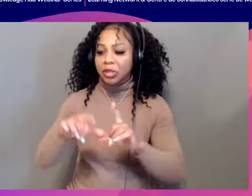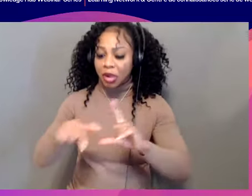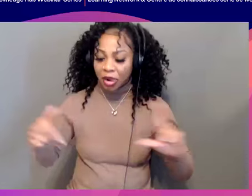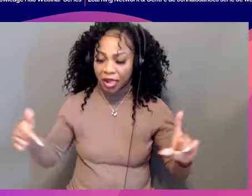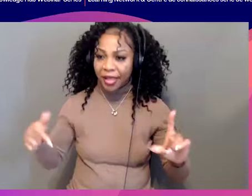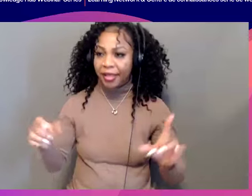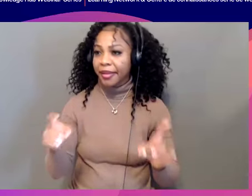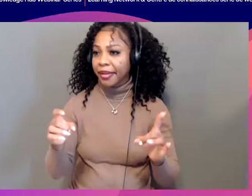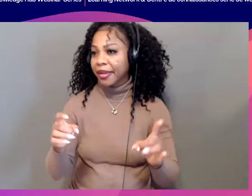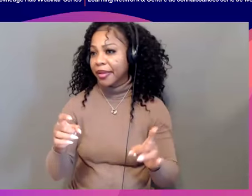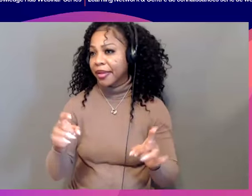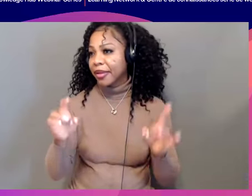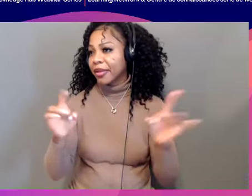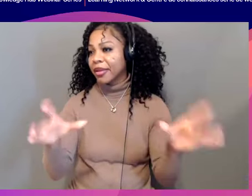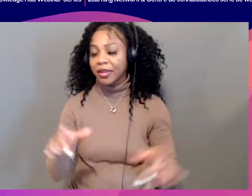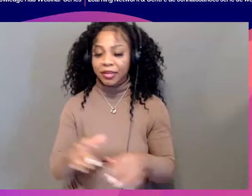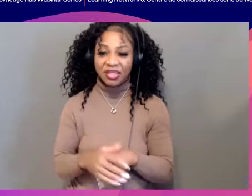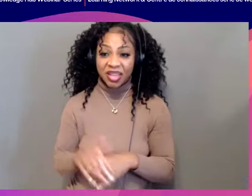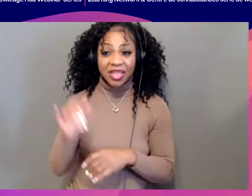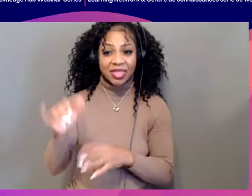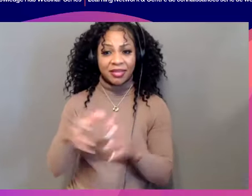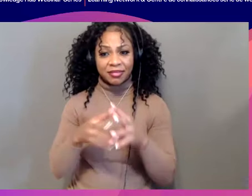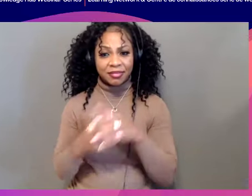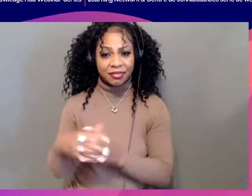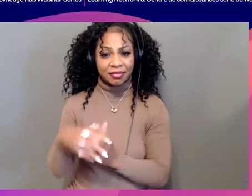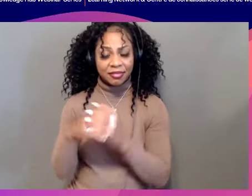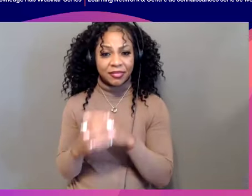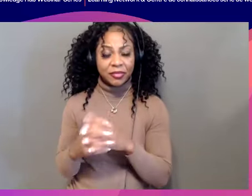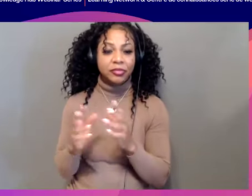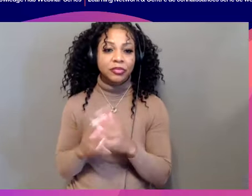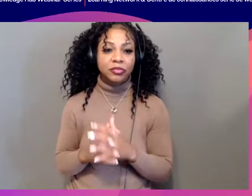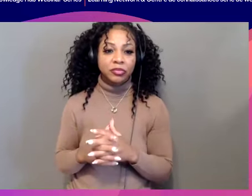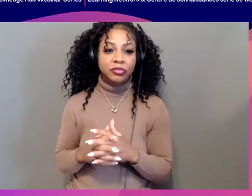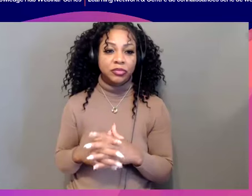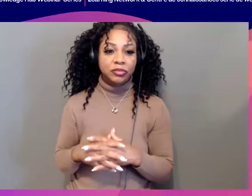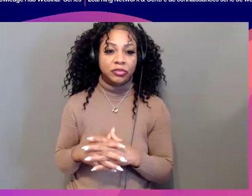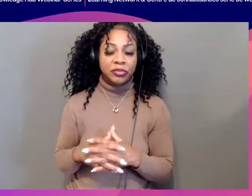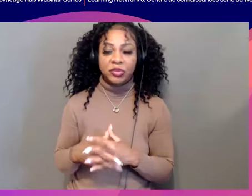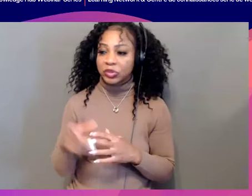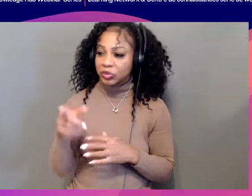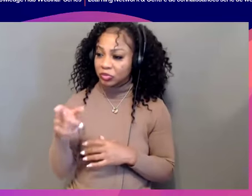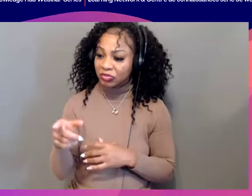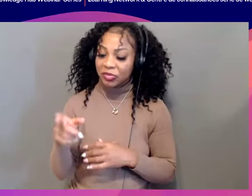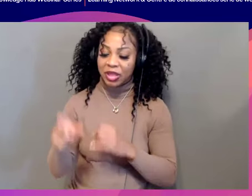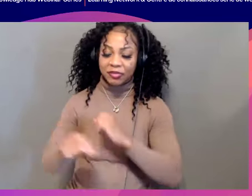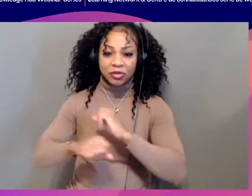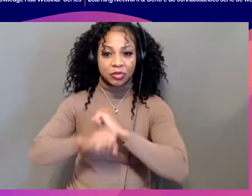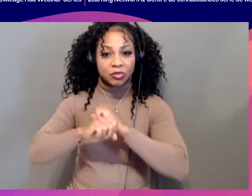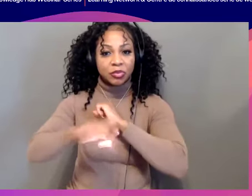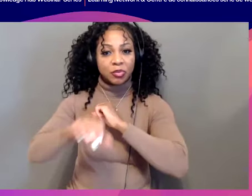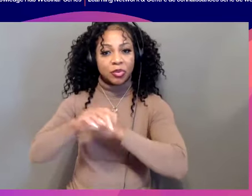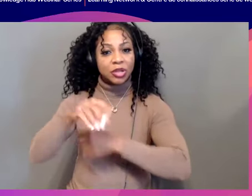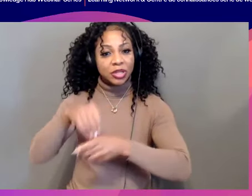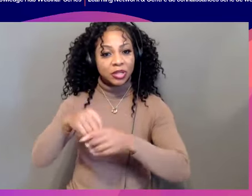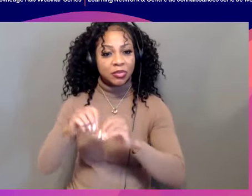2SLGBTQIA plus hate might come up. And so that's intersectionality. And so we really do need to really promote within our organizations